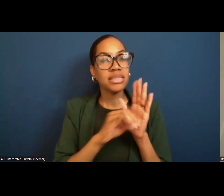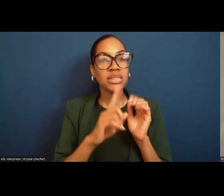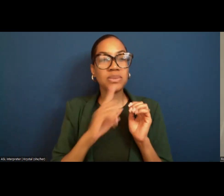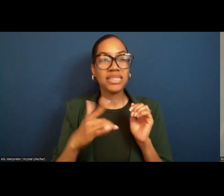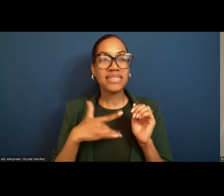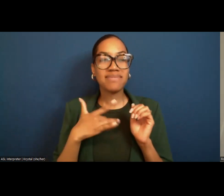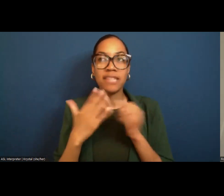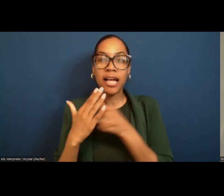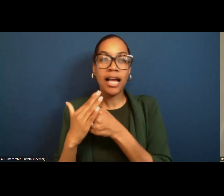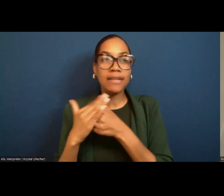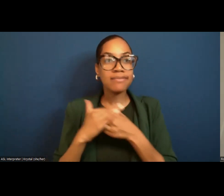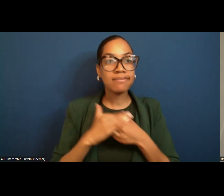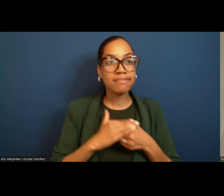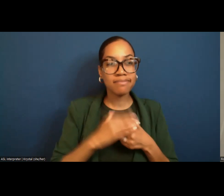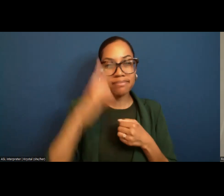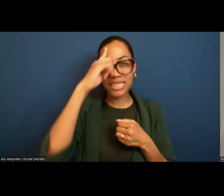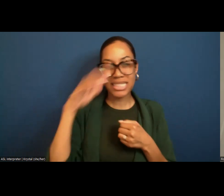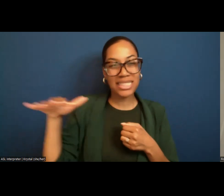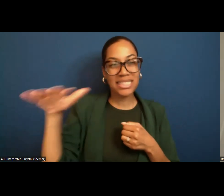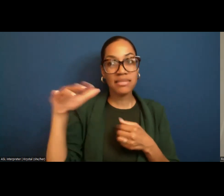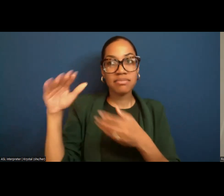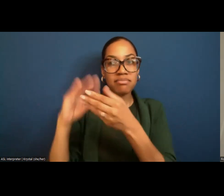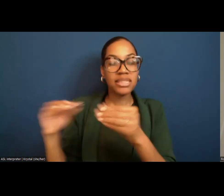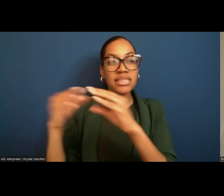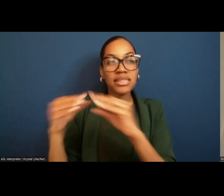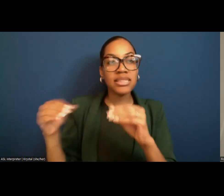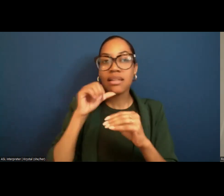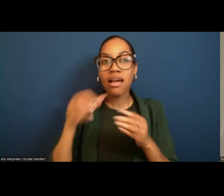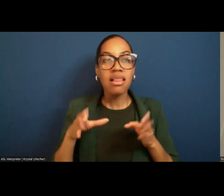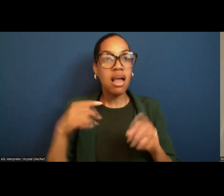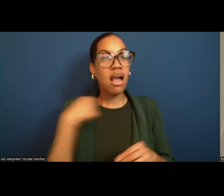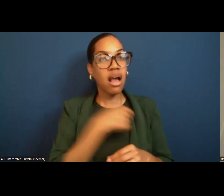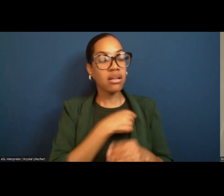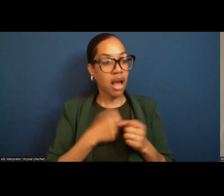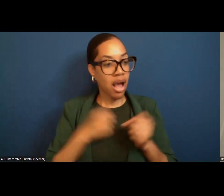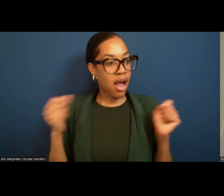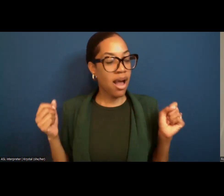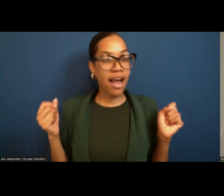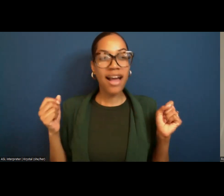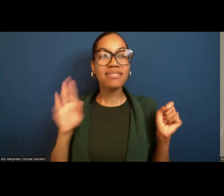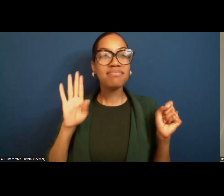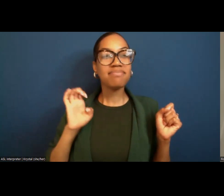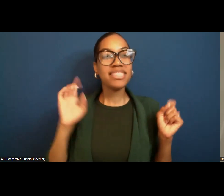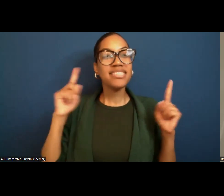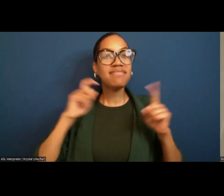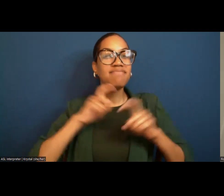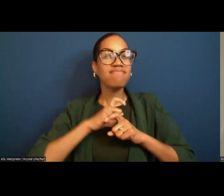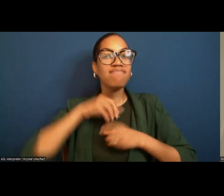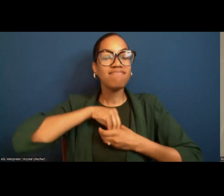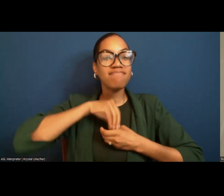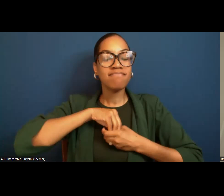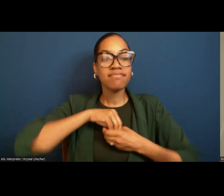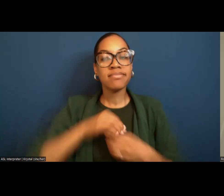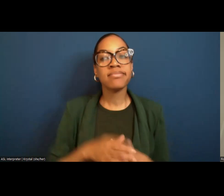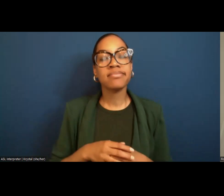don't always affirm what it means to fully embrace who you want to be and who you are. When I think about what it means to affirm Black